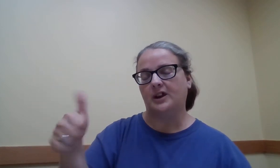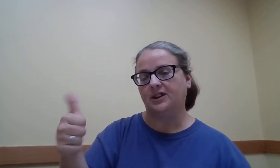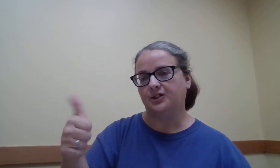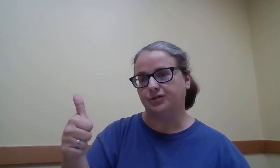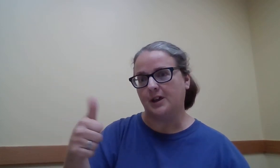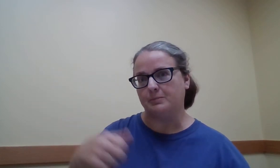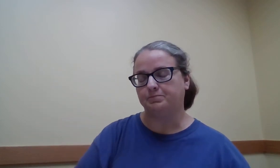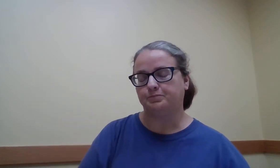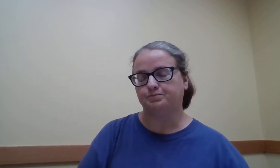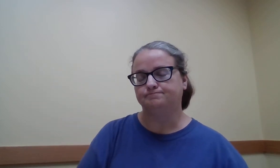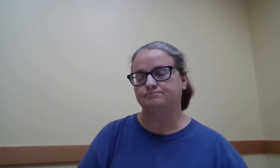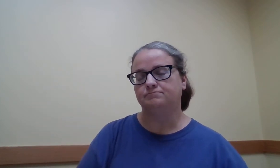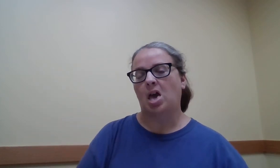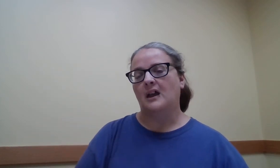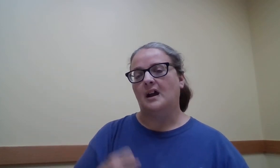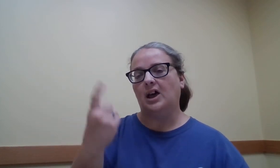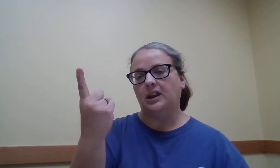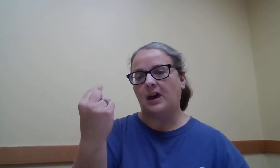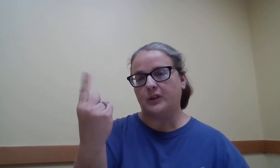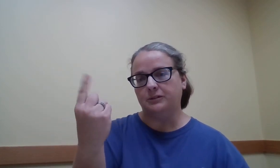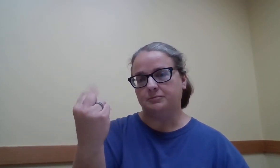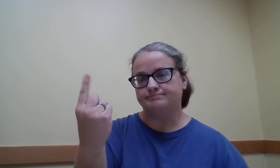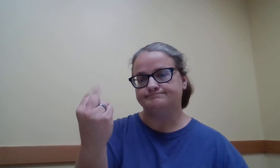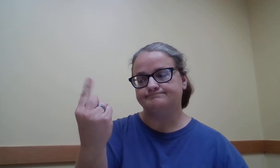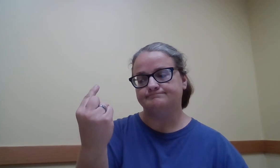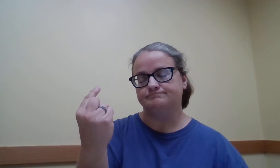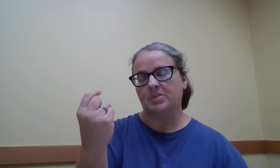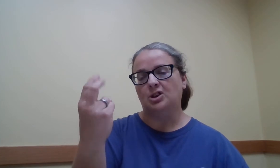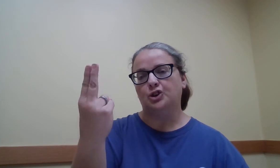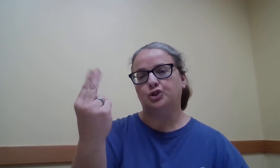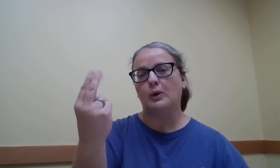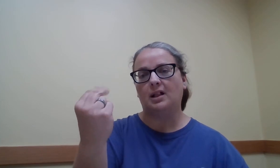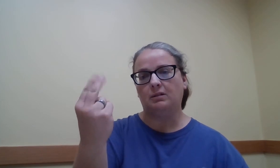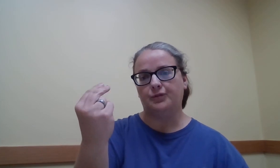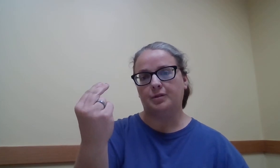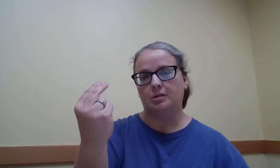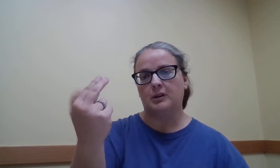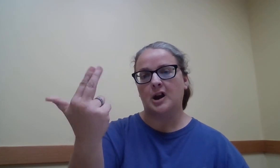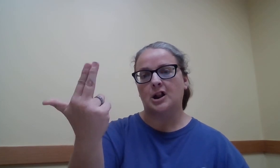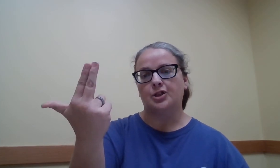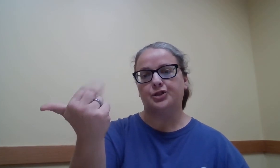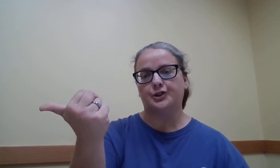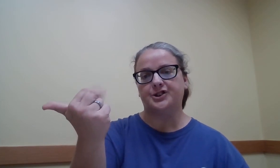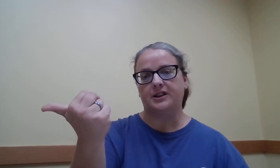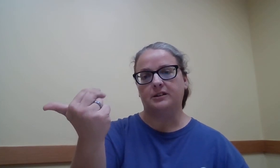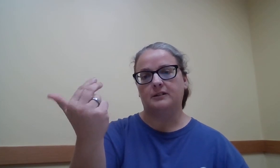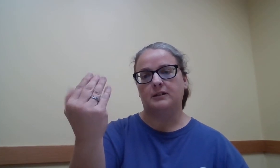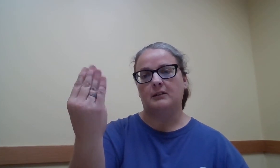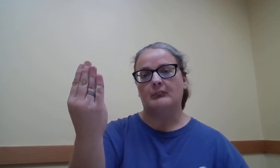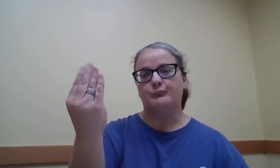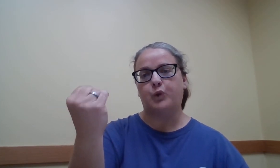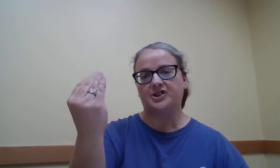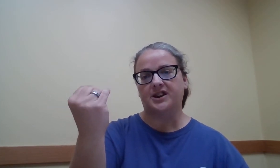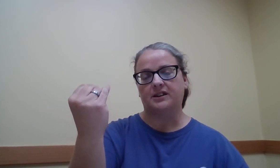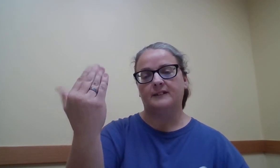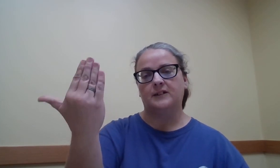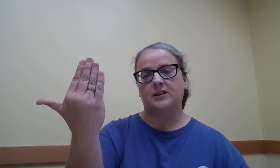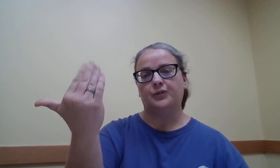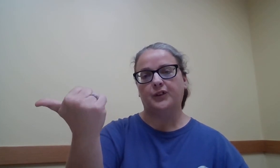wiggling your thumb. 11, 12, 13, 14,